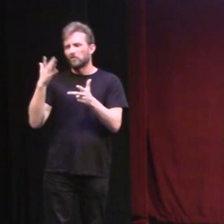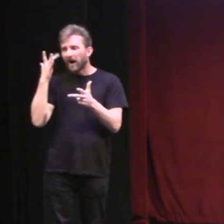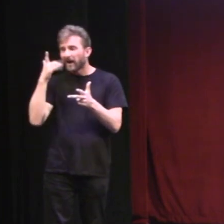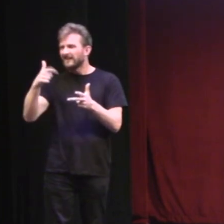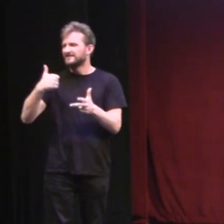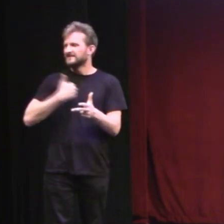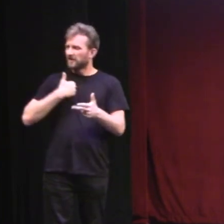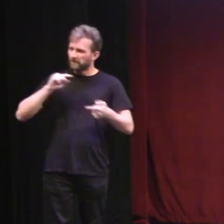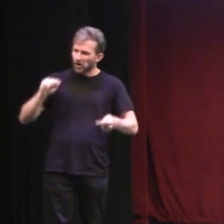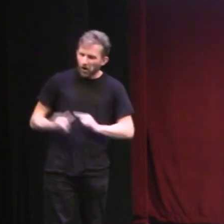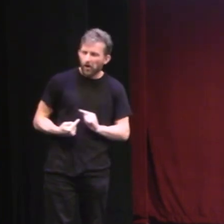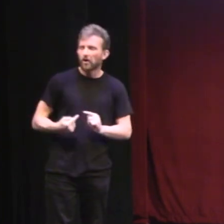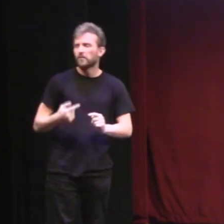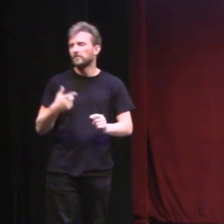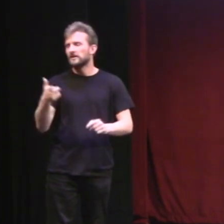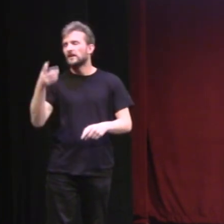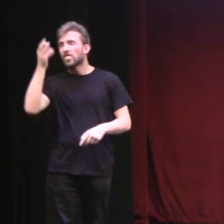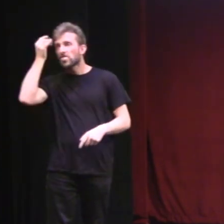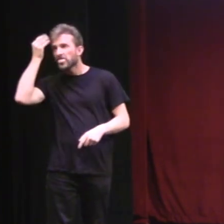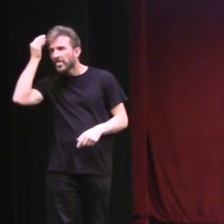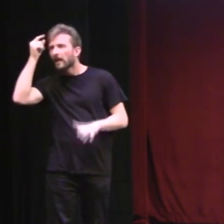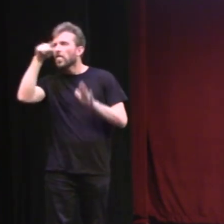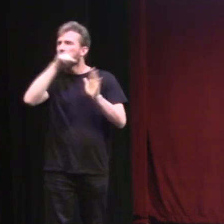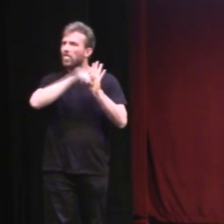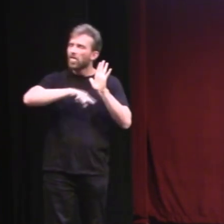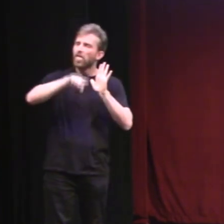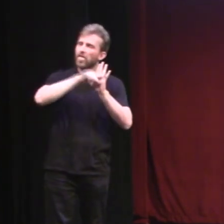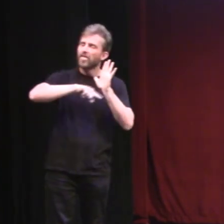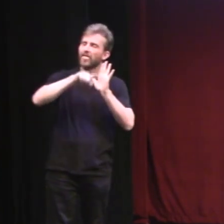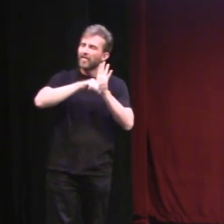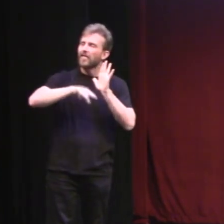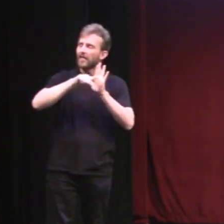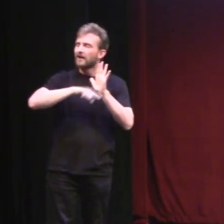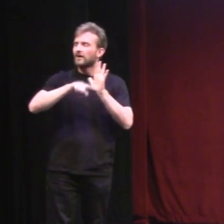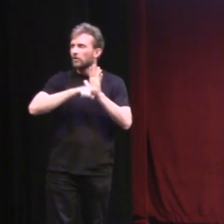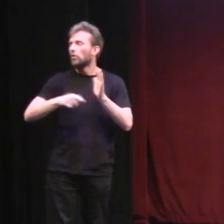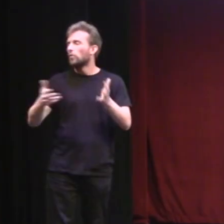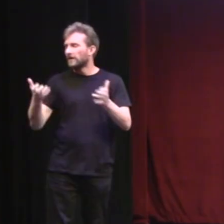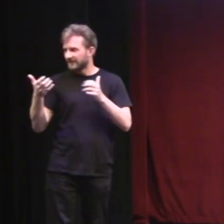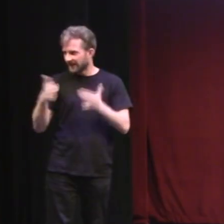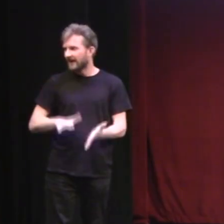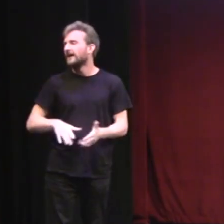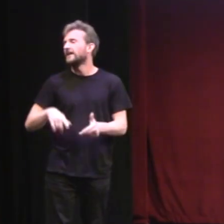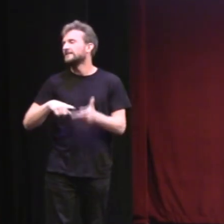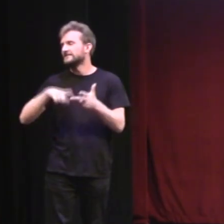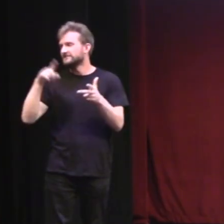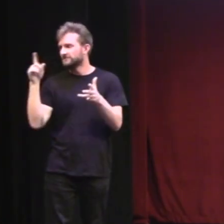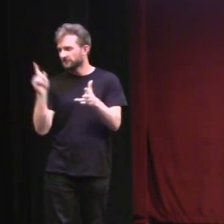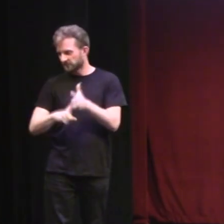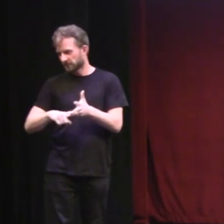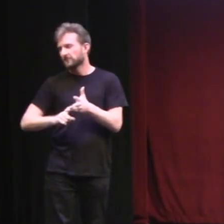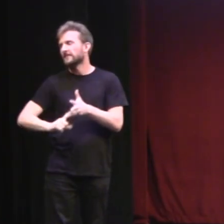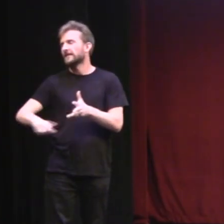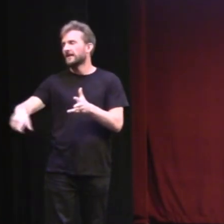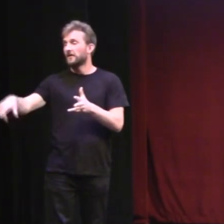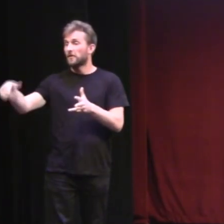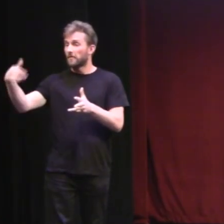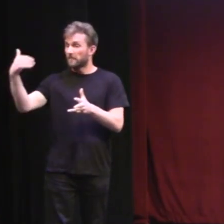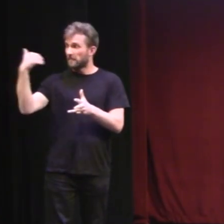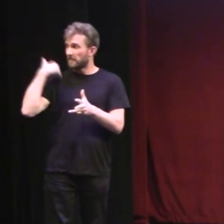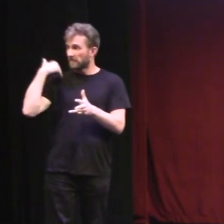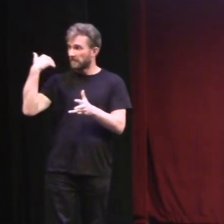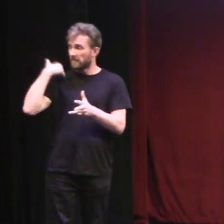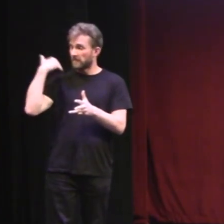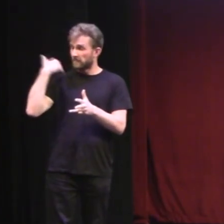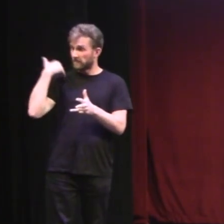to his appointments. He does have minimal peer support. It's only in the last couple of years that he's become mental